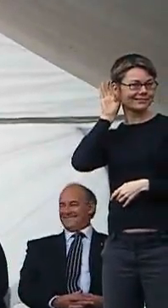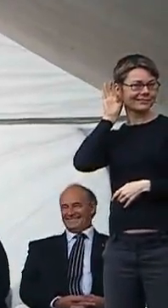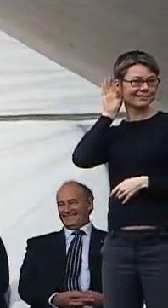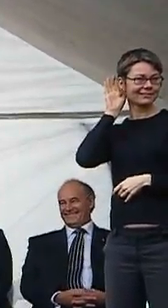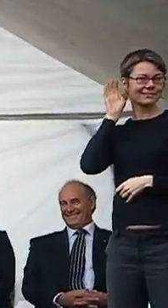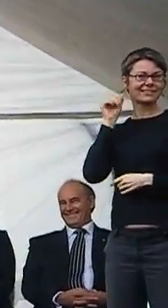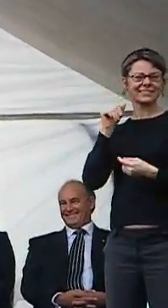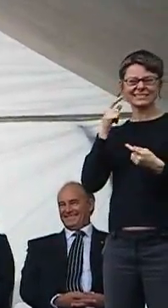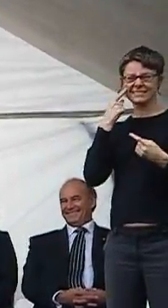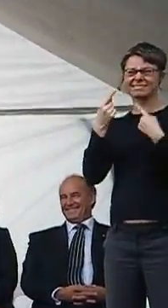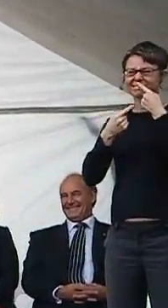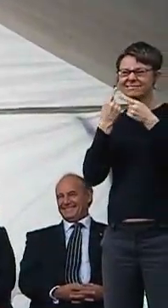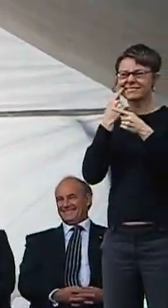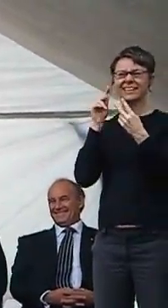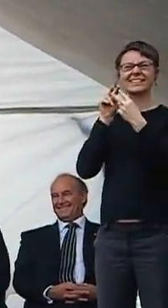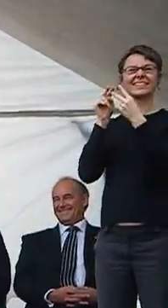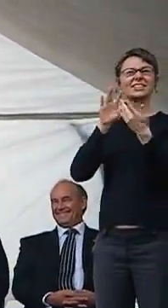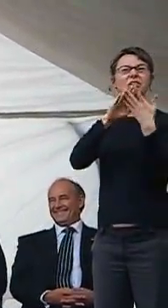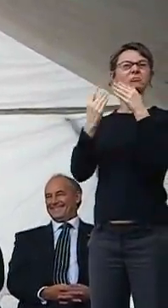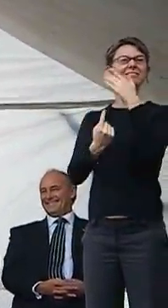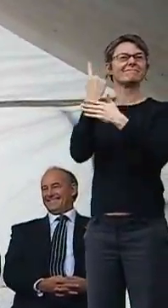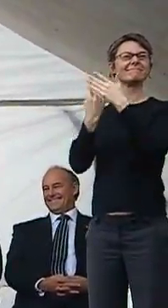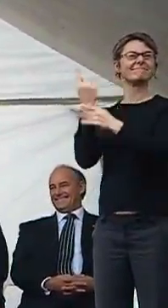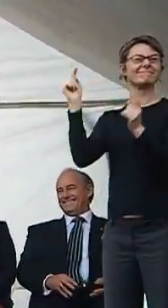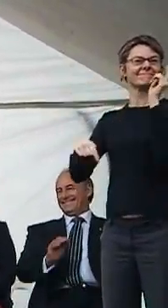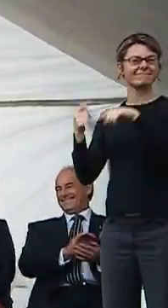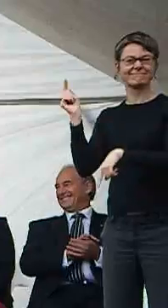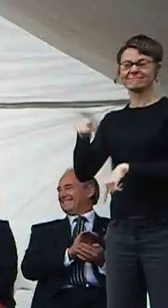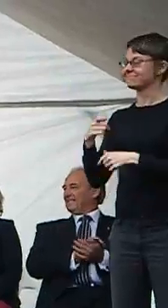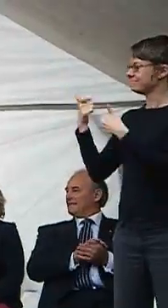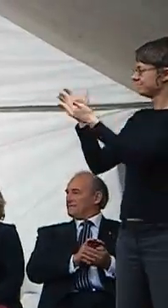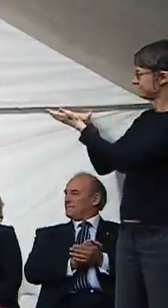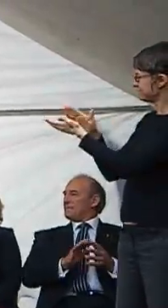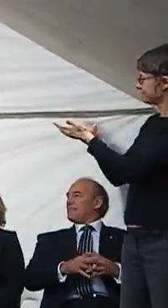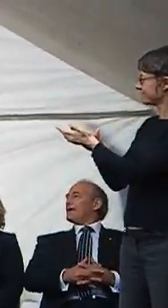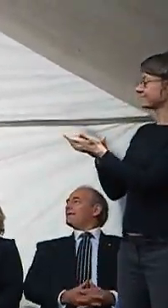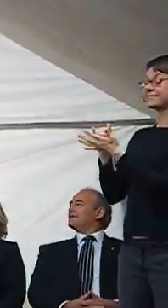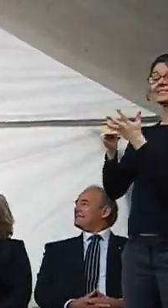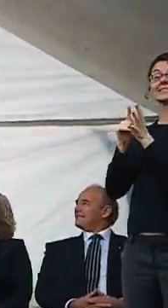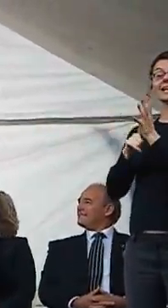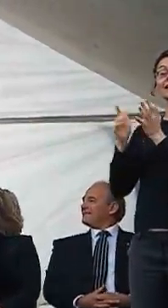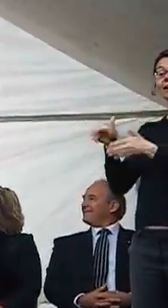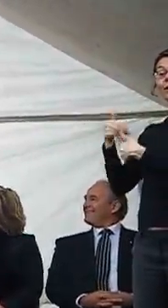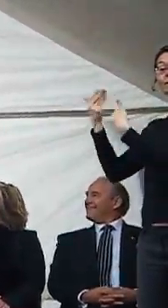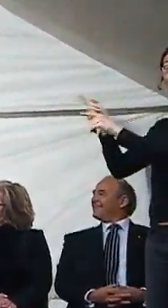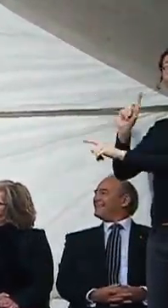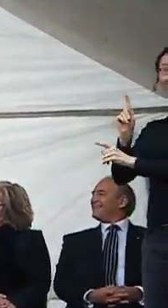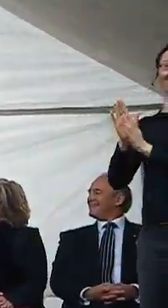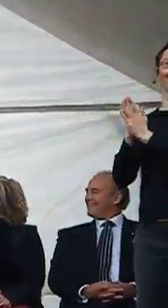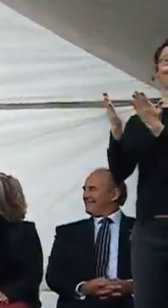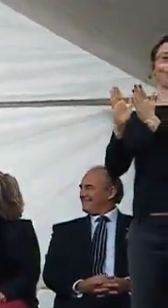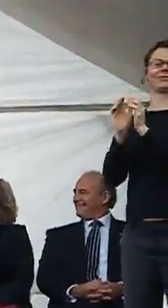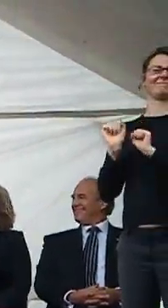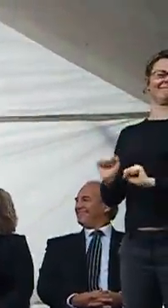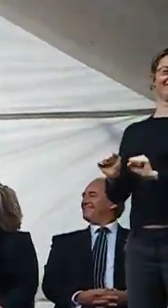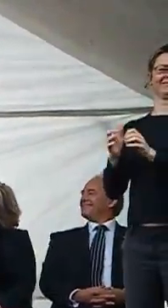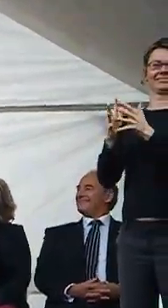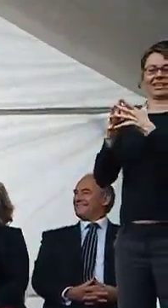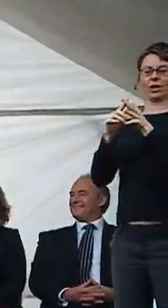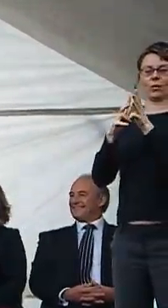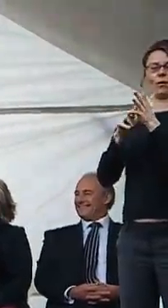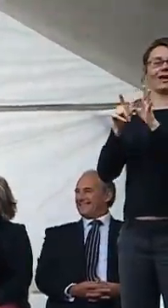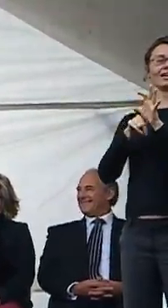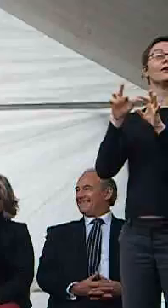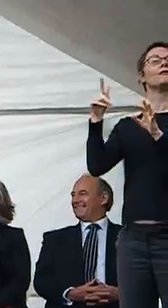many community events. You're doing a great job. Sally, in the tradition of Waverley, can I present you with a book for the